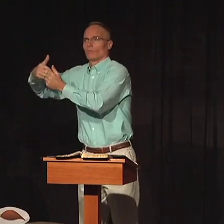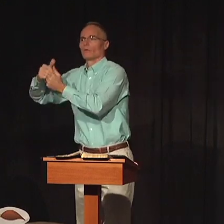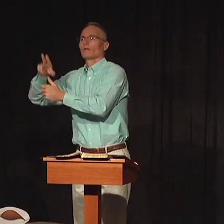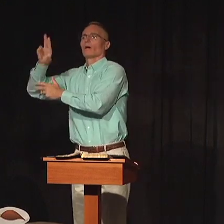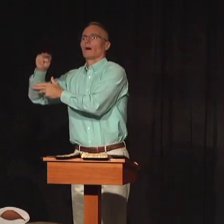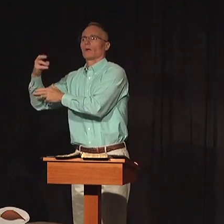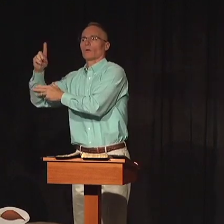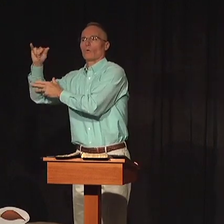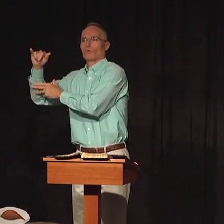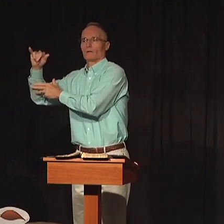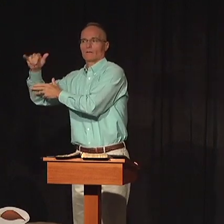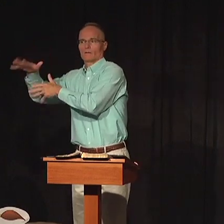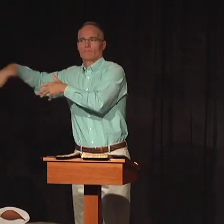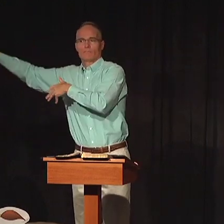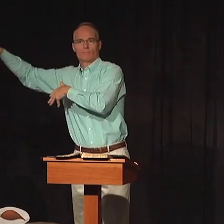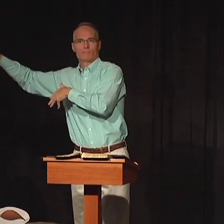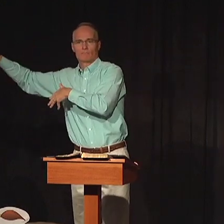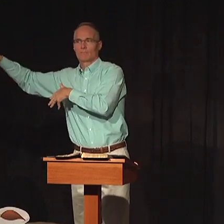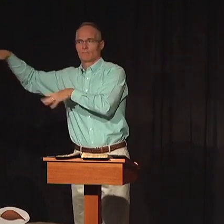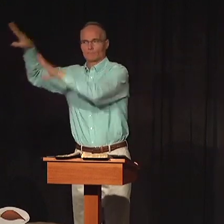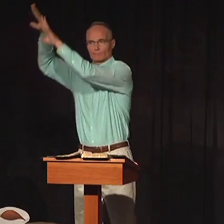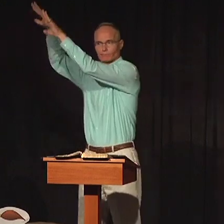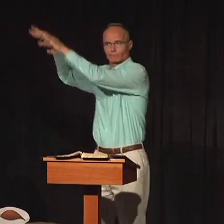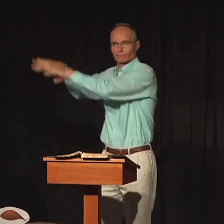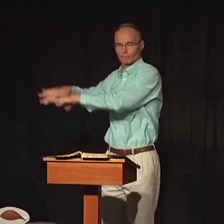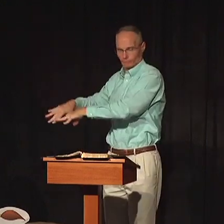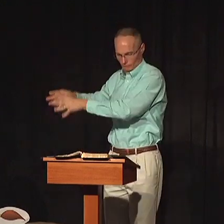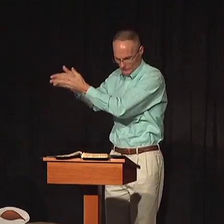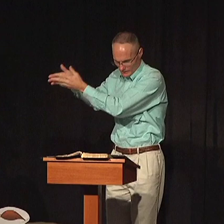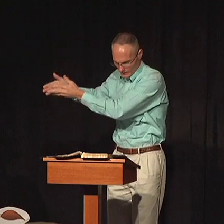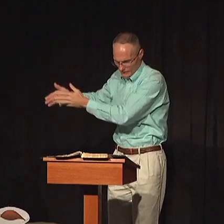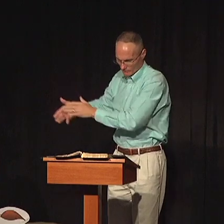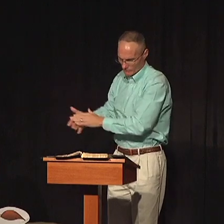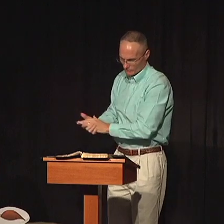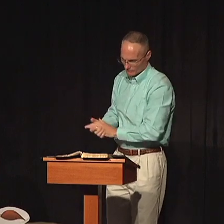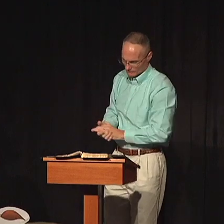couldn't interact with the unholy people. So they had a curtain to separate them.